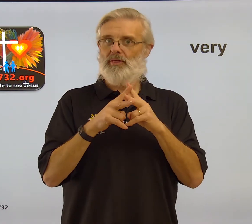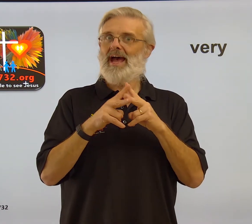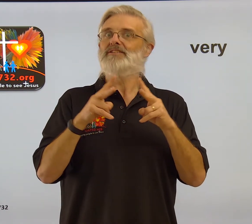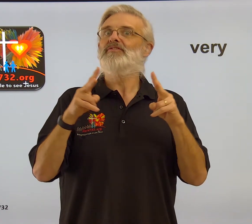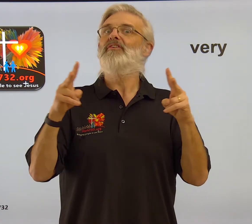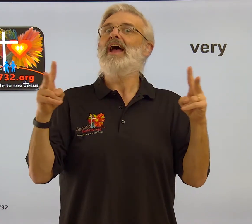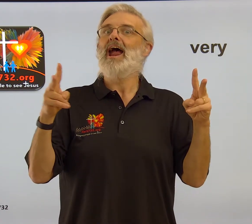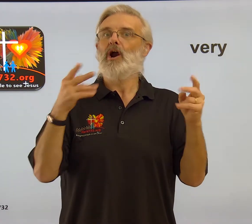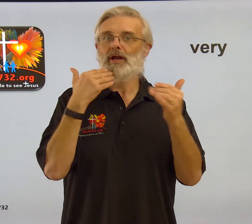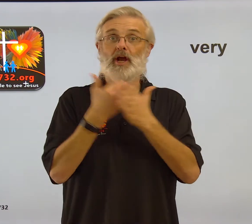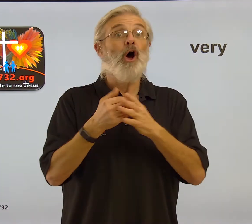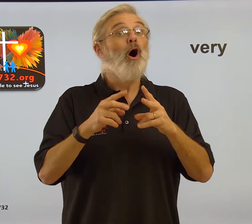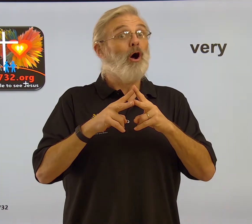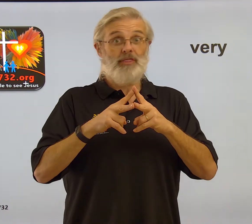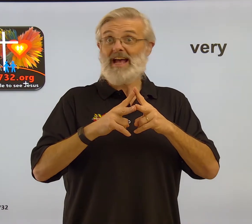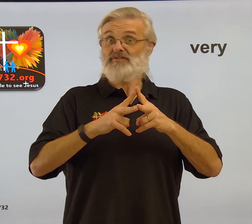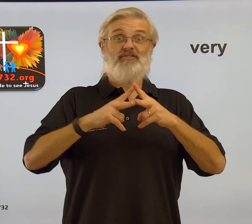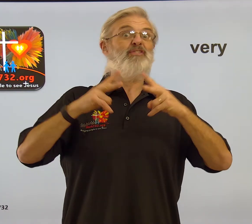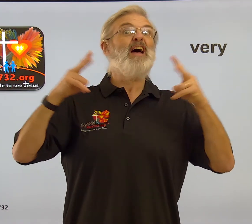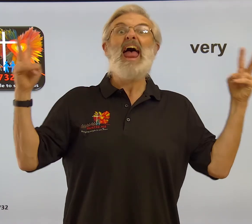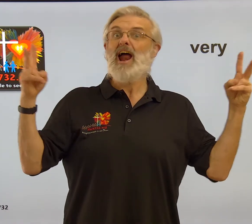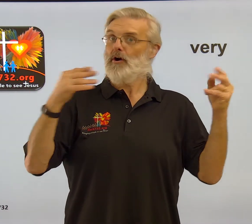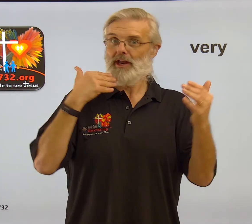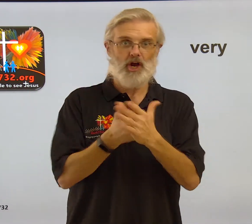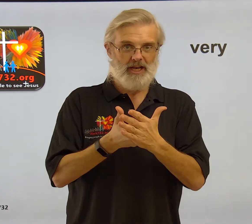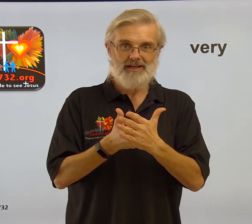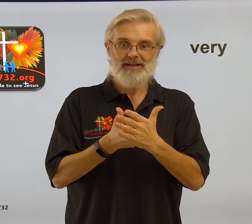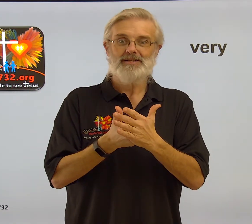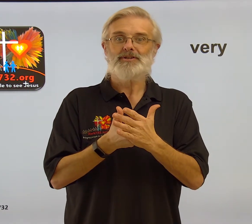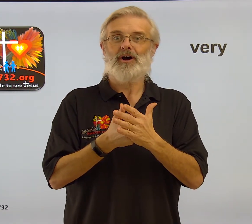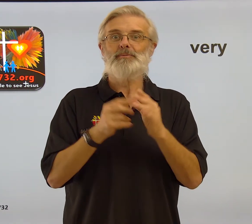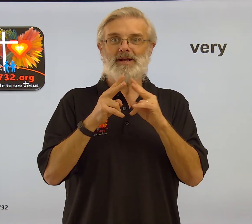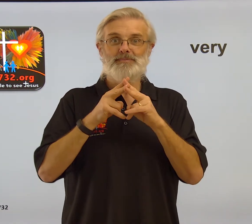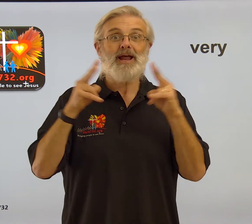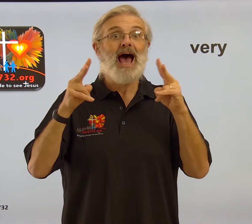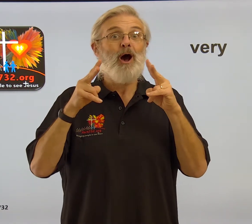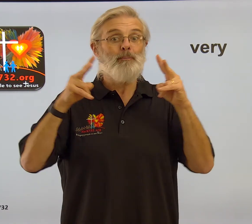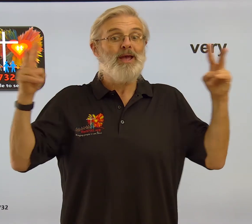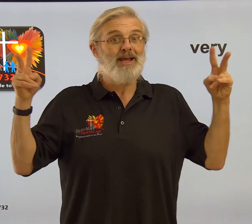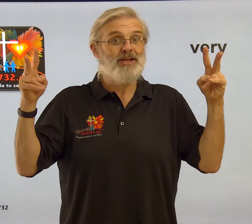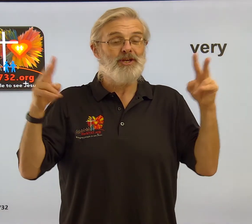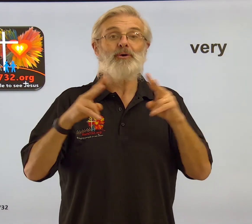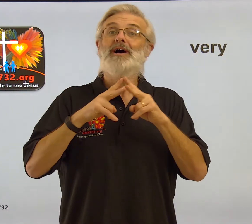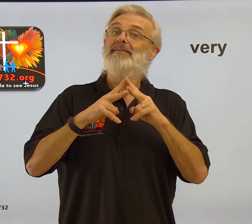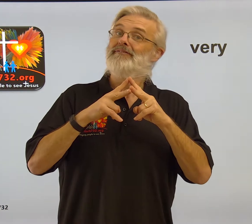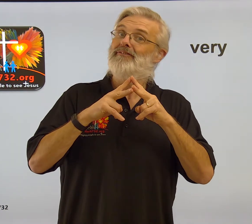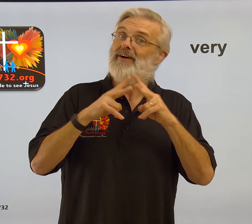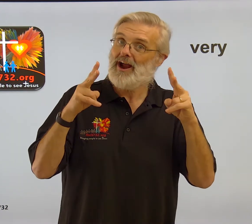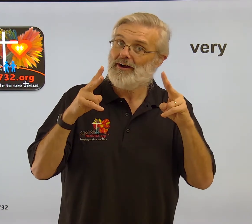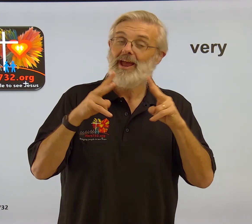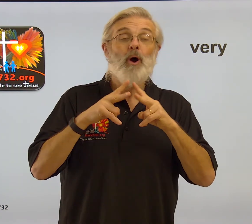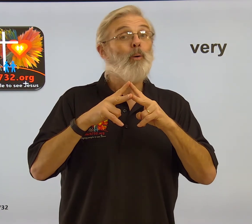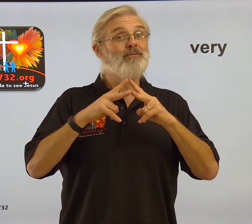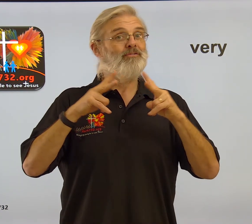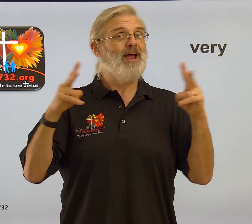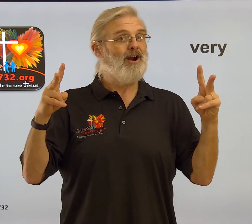that's very good. Or that's very good. So it depends upon how big you do. Very or very